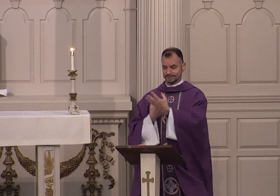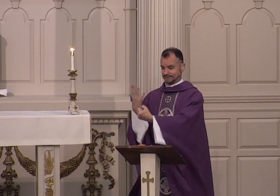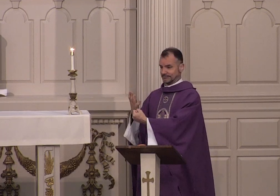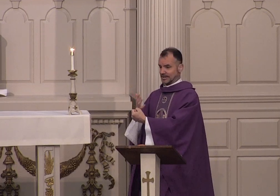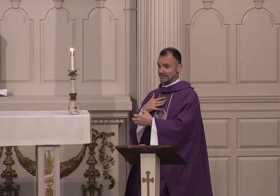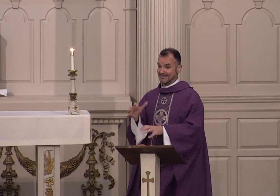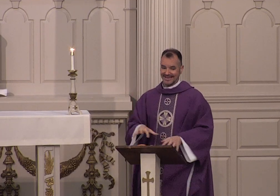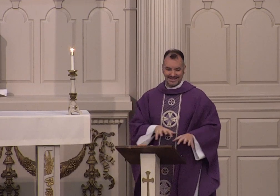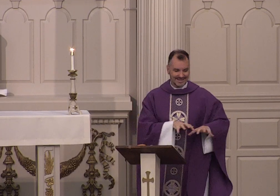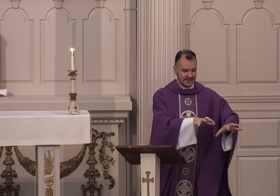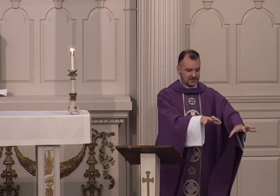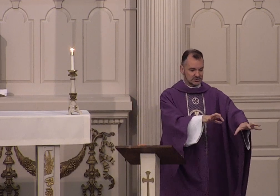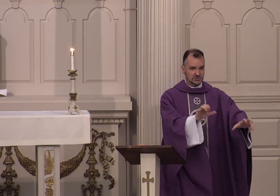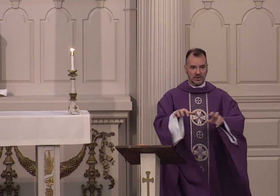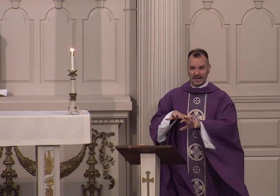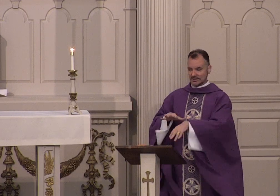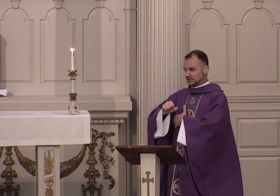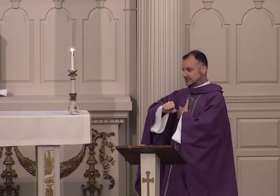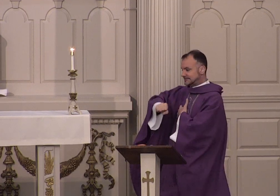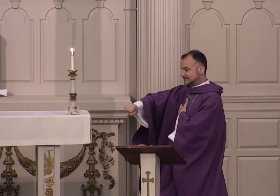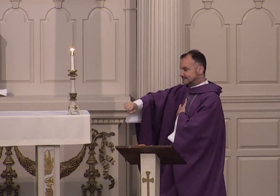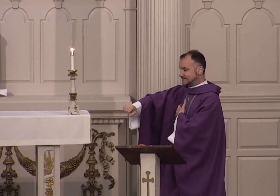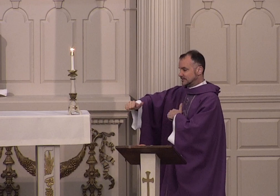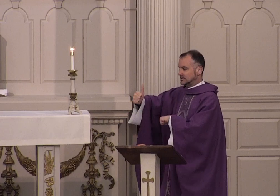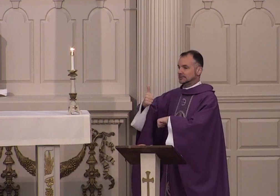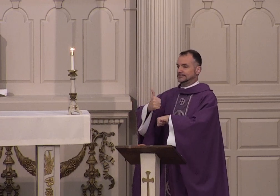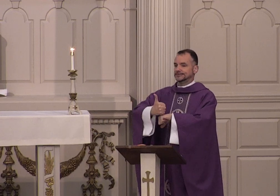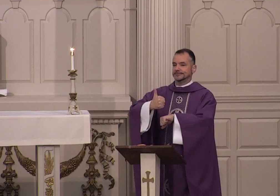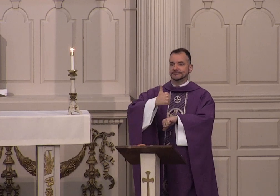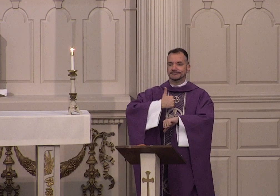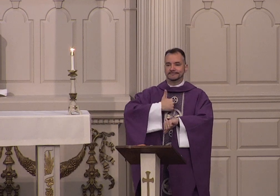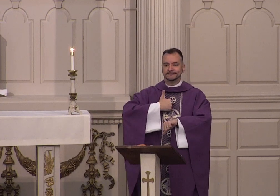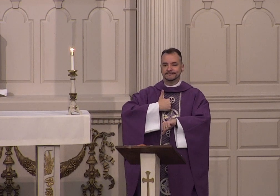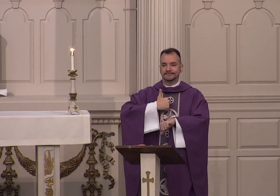my words, in what I have done and what I have failed to do,